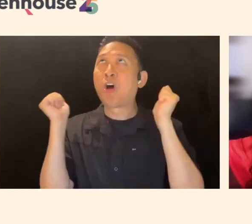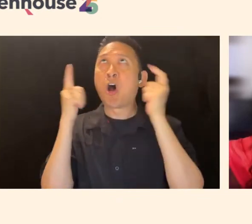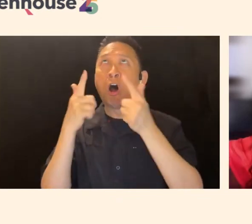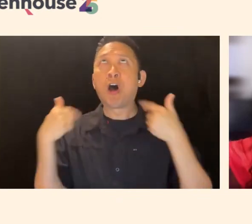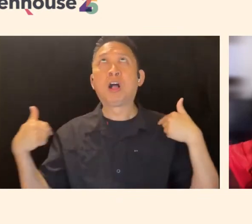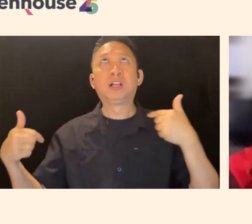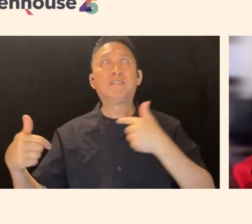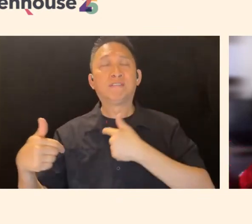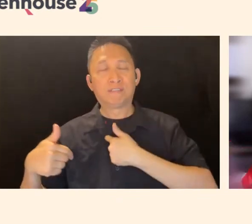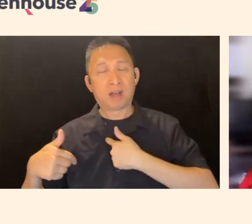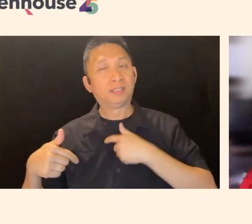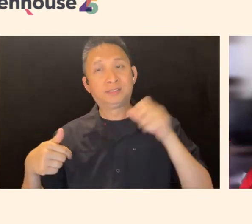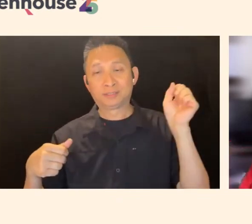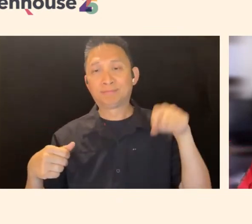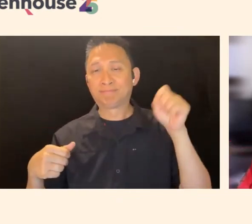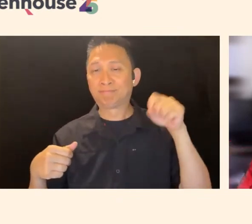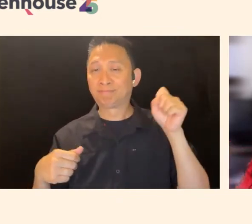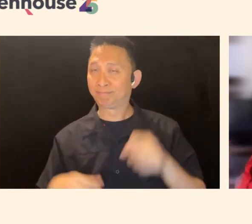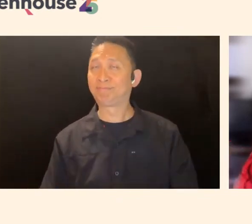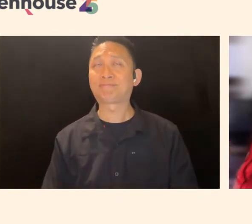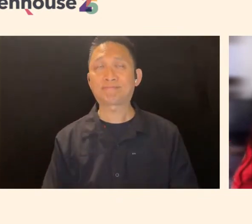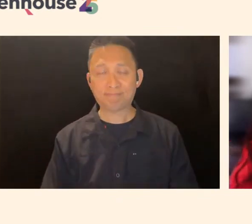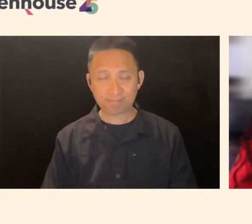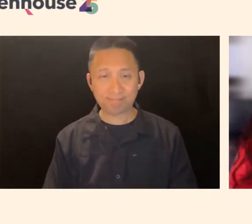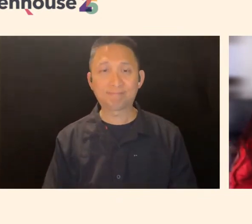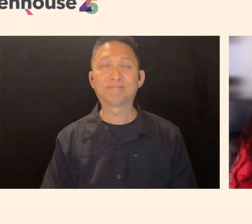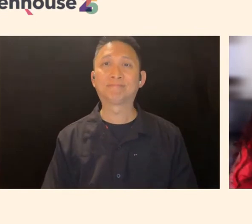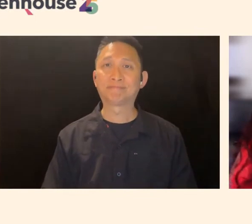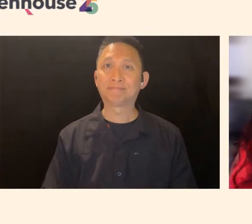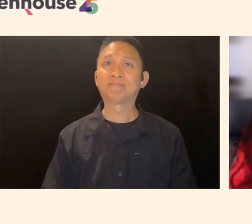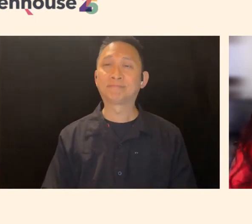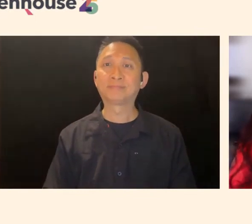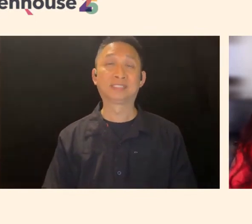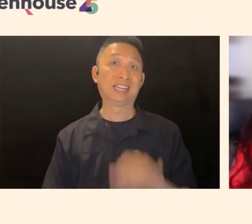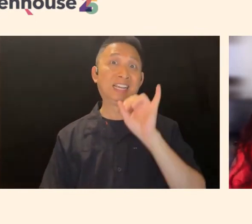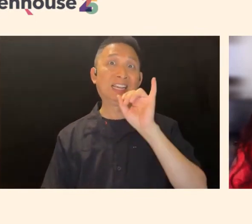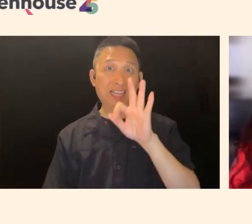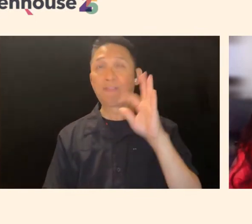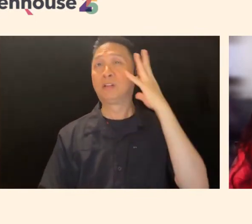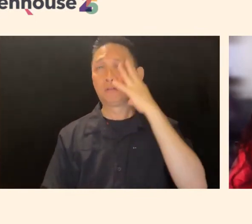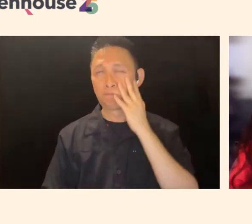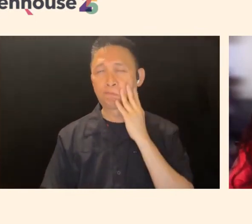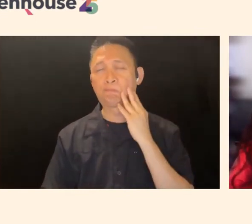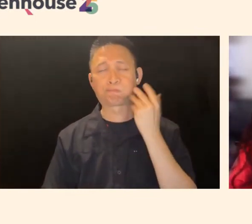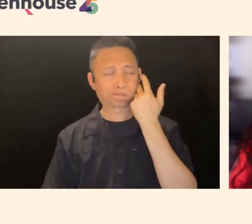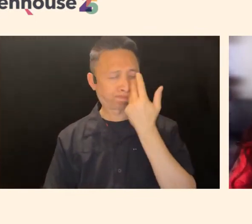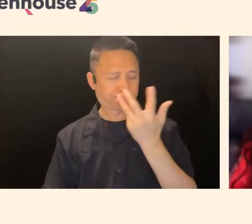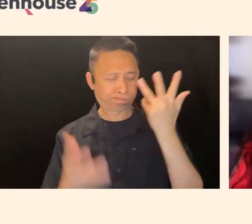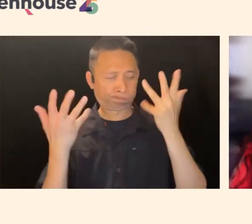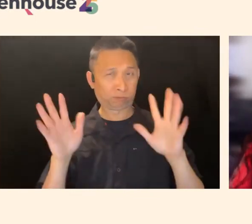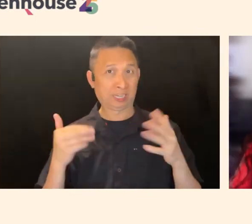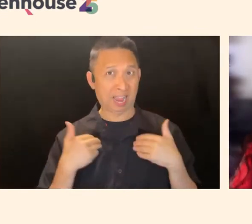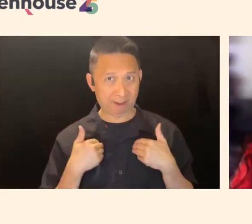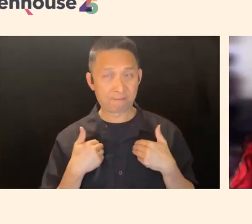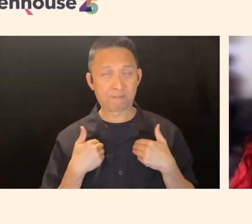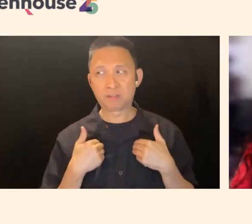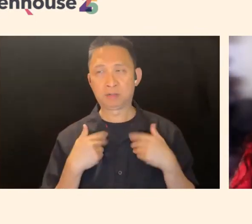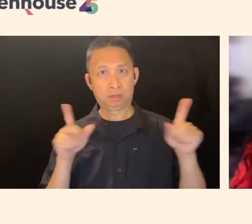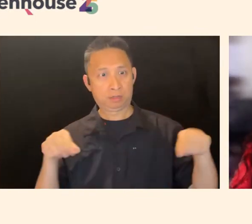at the end of the day, when you come from that background and you don't have a support